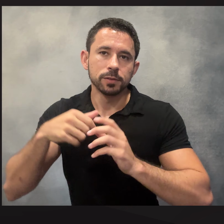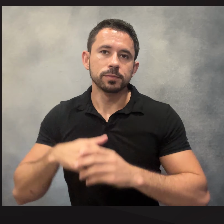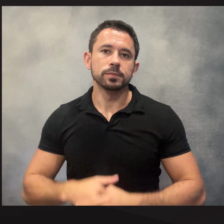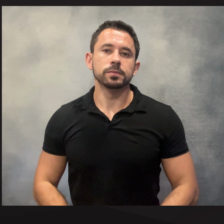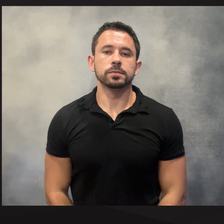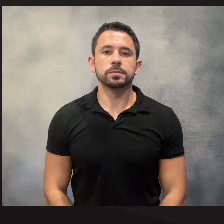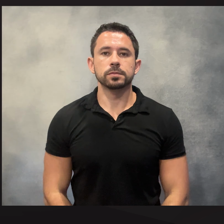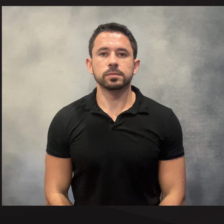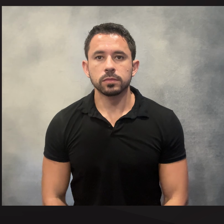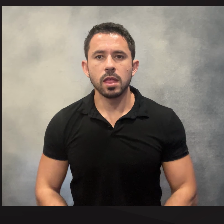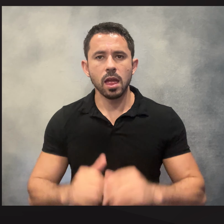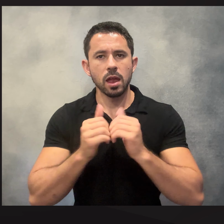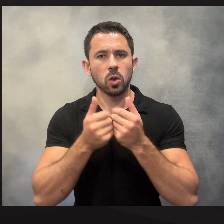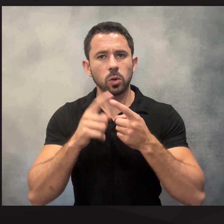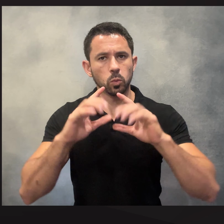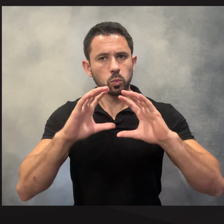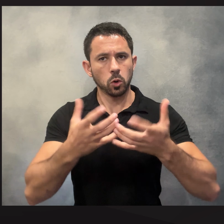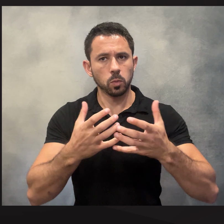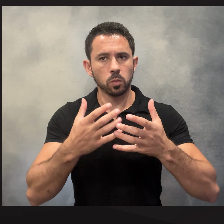How to group and aggregate.